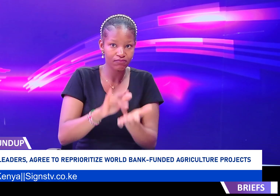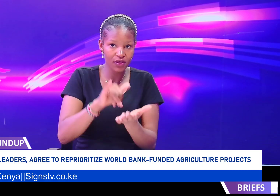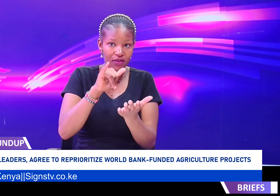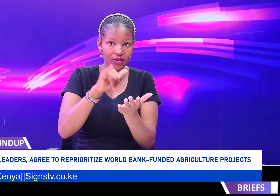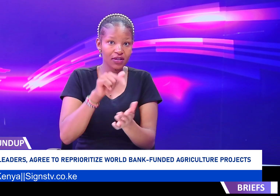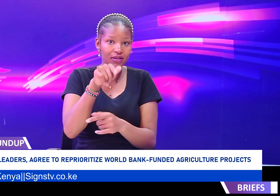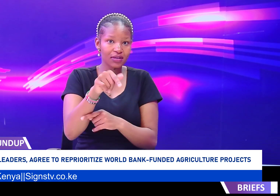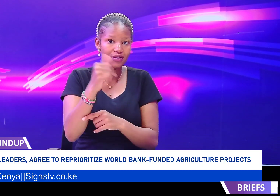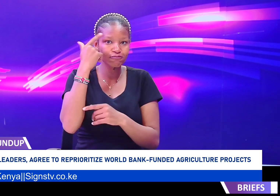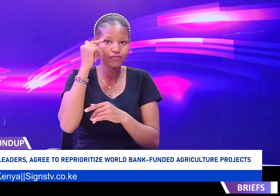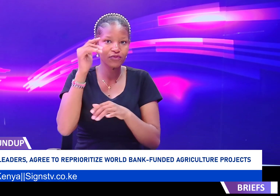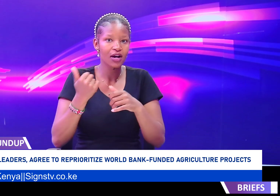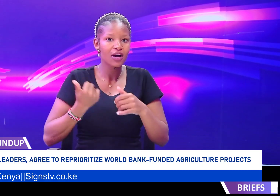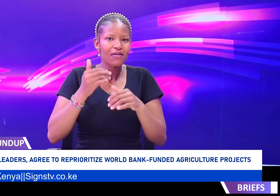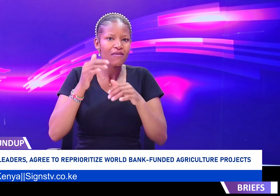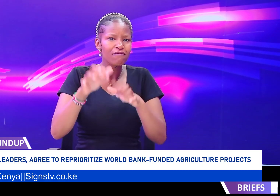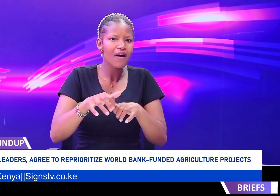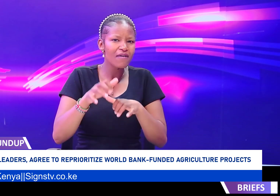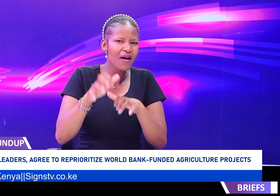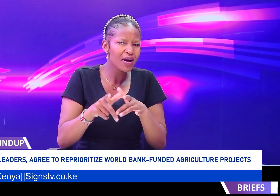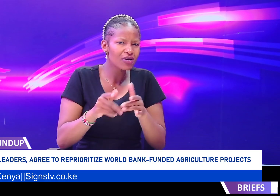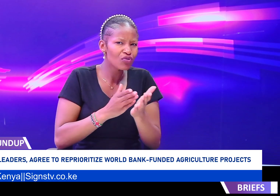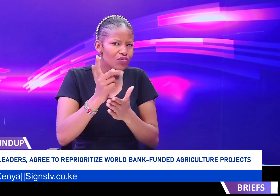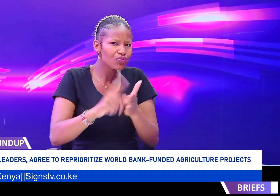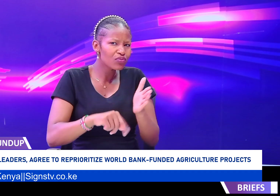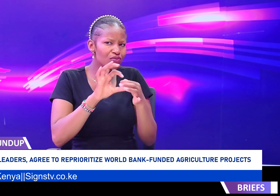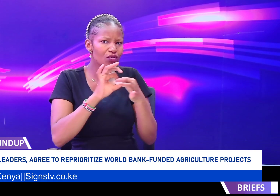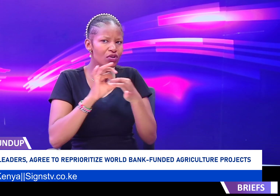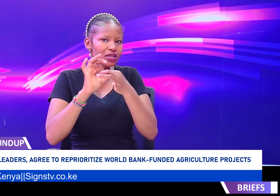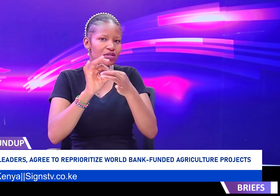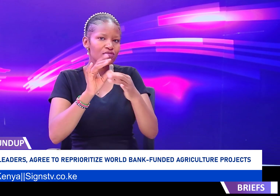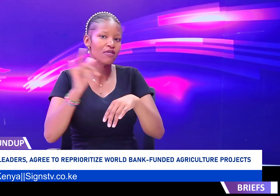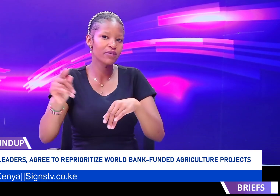drought requires coordinated efforts between the national and county governments.